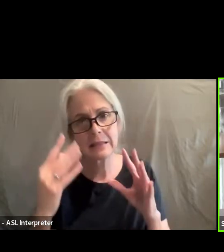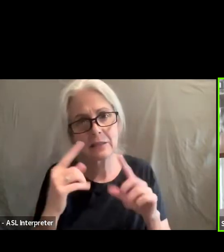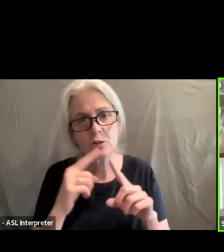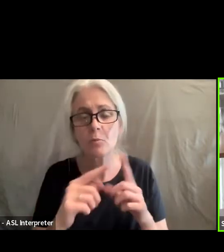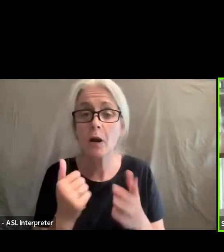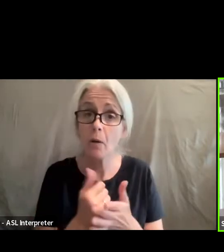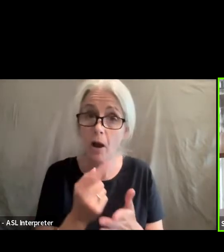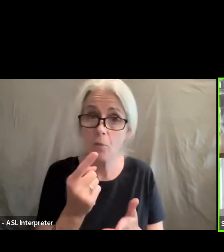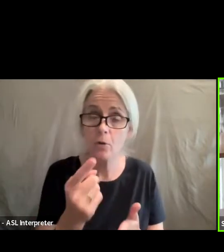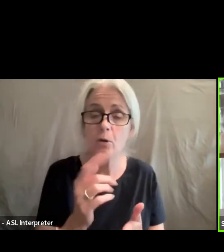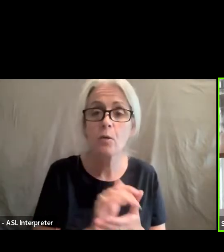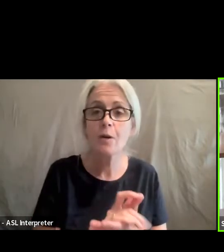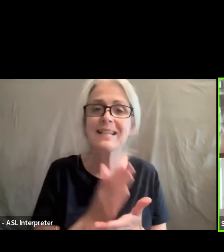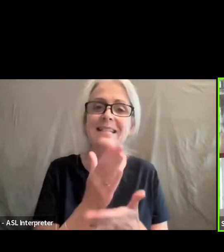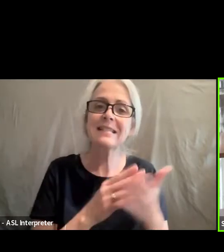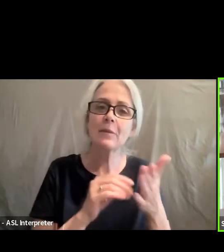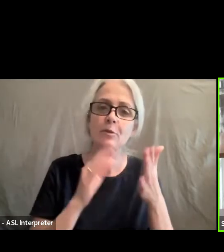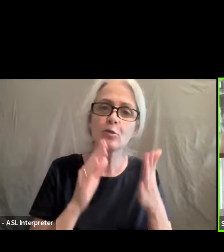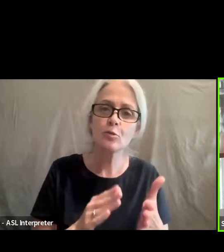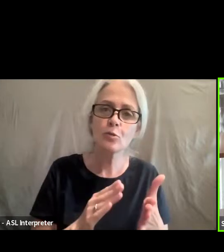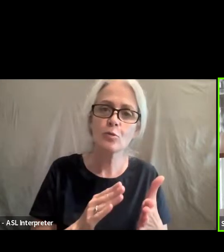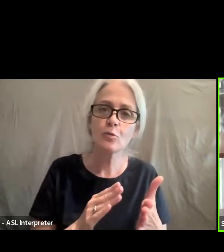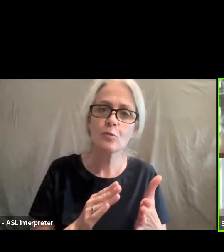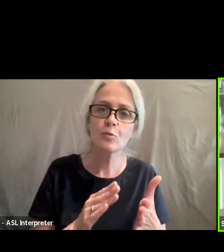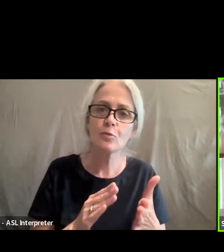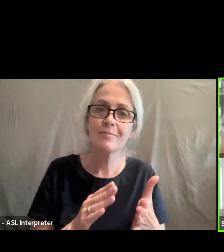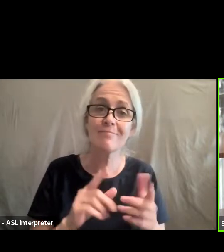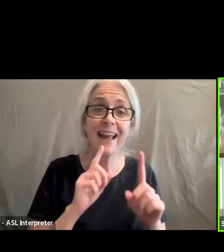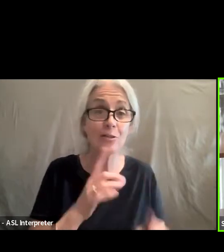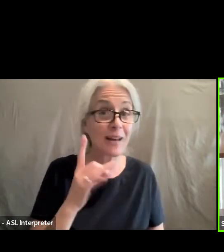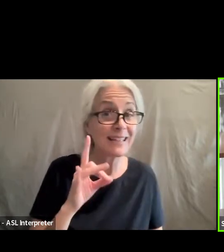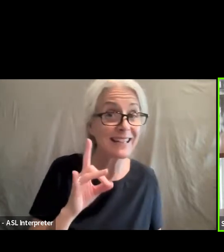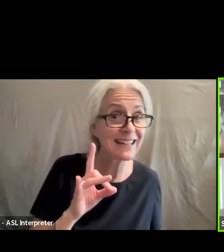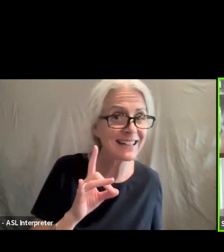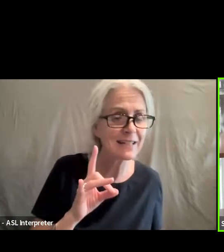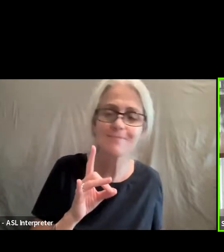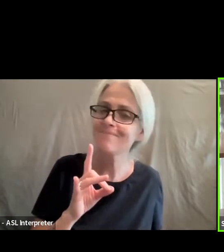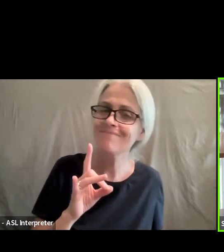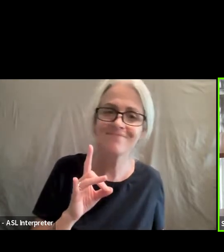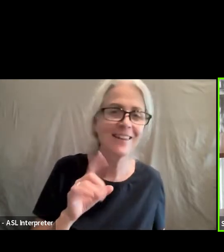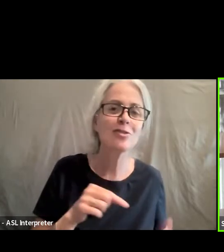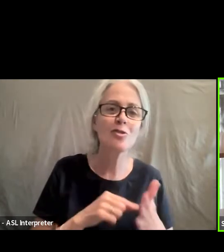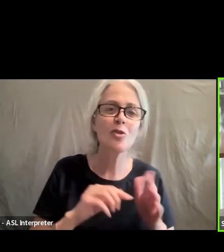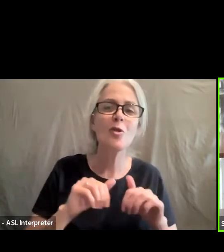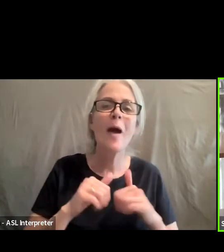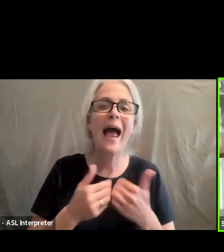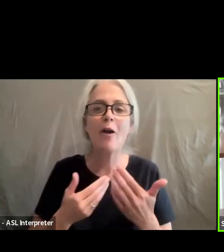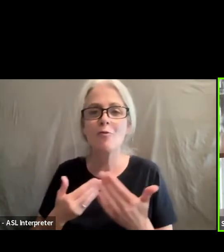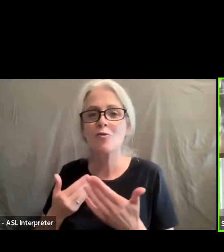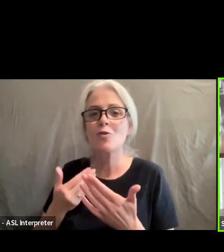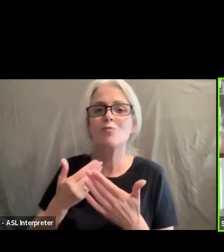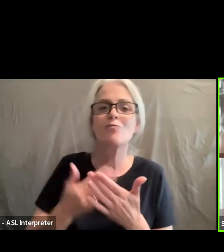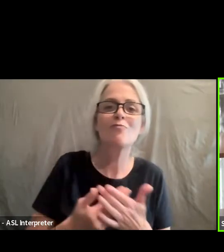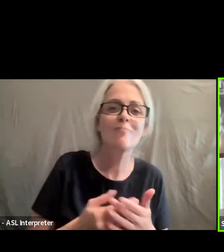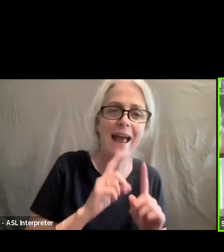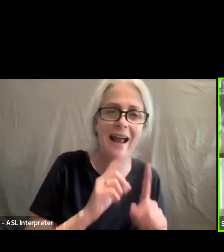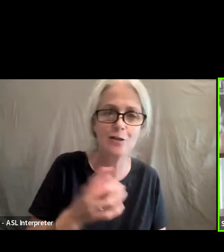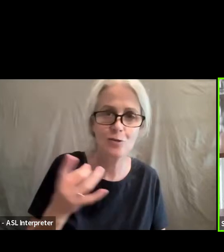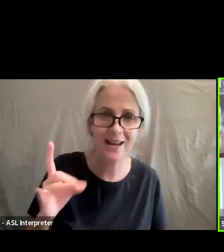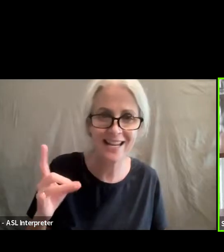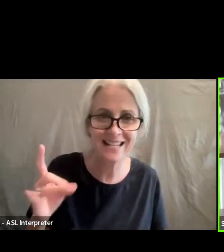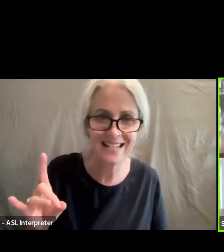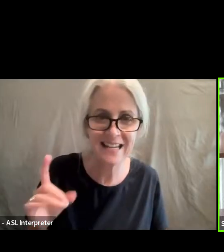you because, some students just, is the answer 18? I just want to know. No, let's show you how you would get to that answer of 18, right? So I think